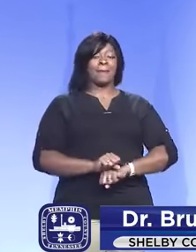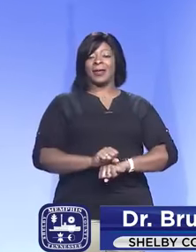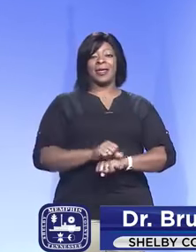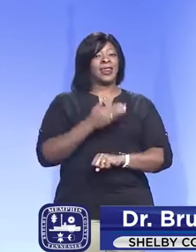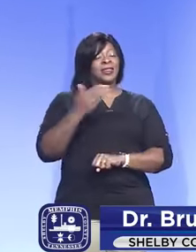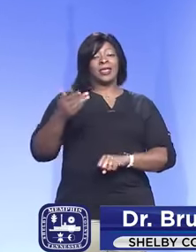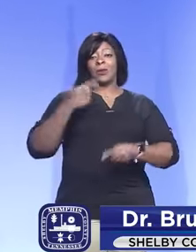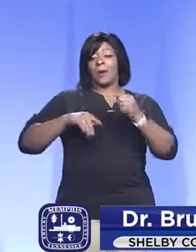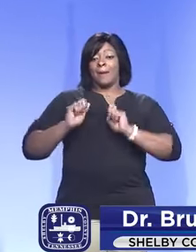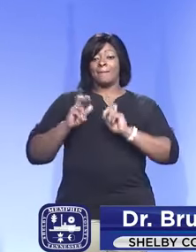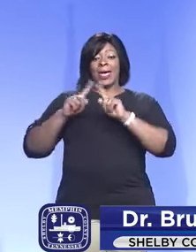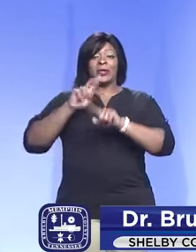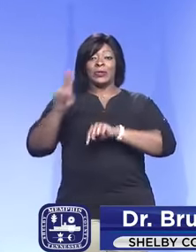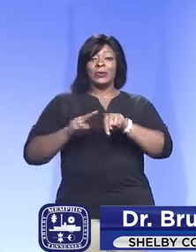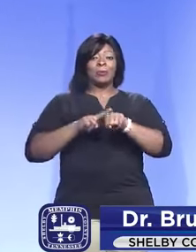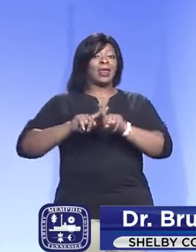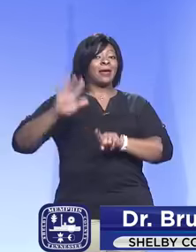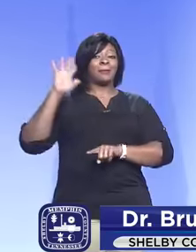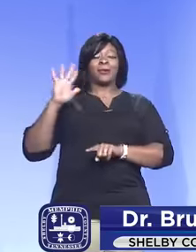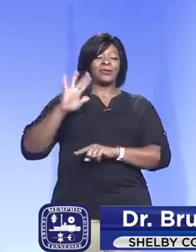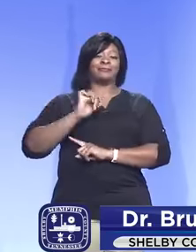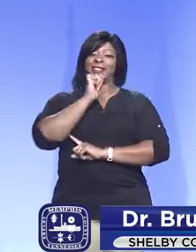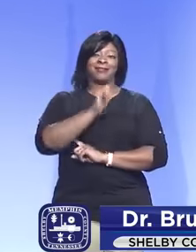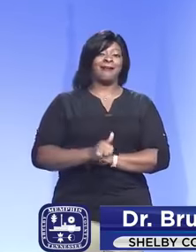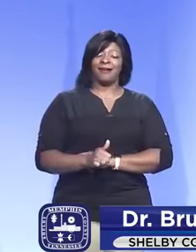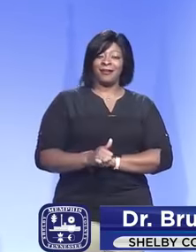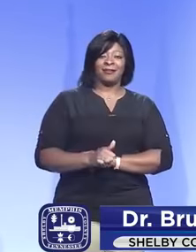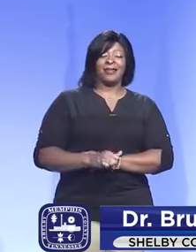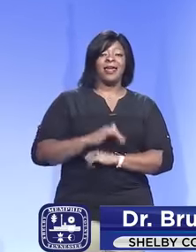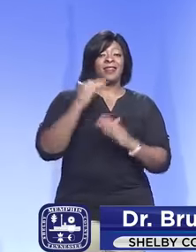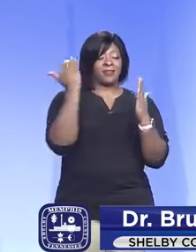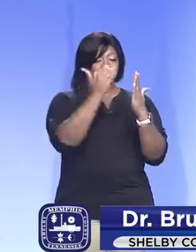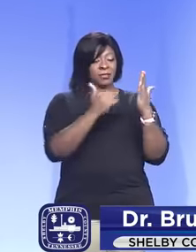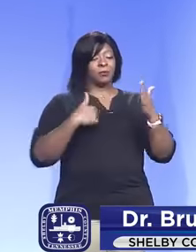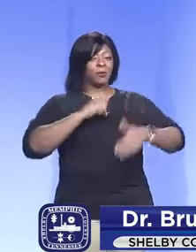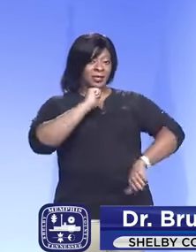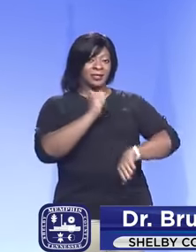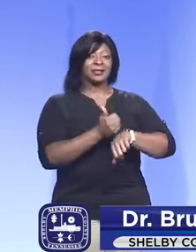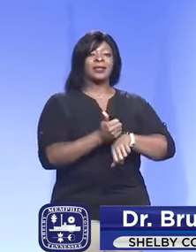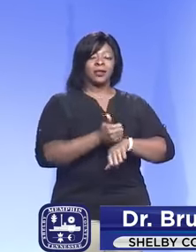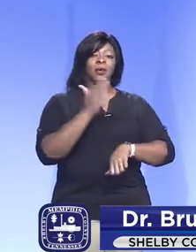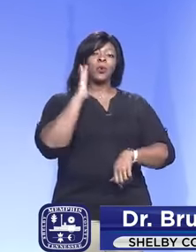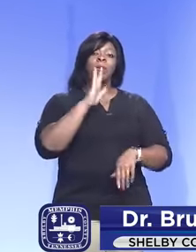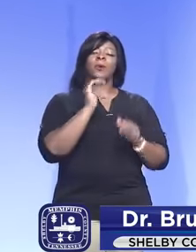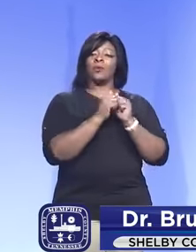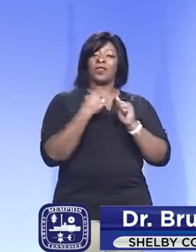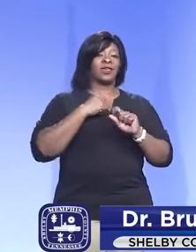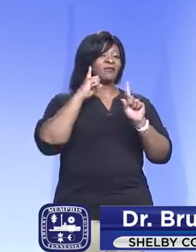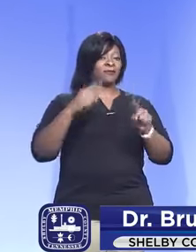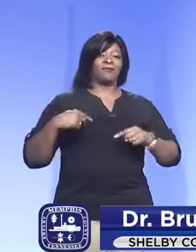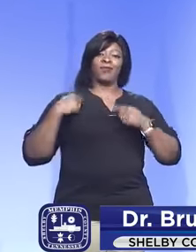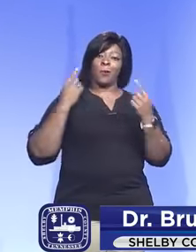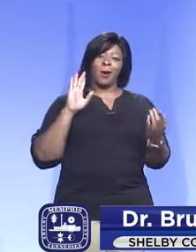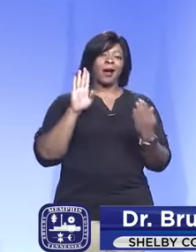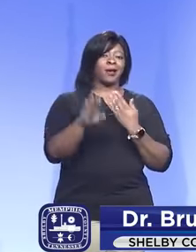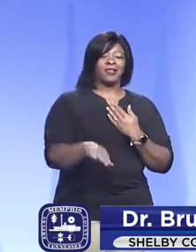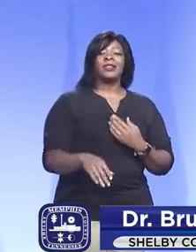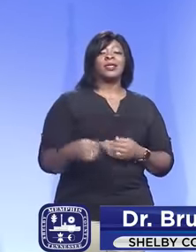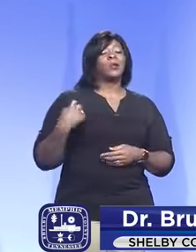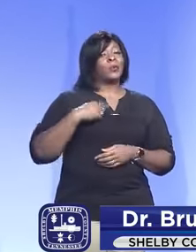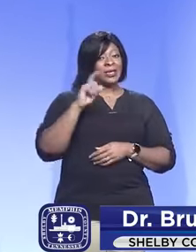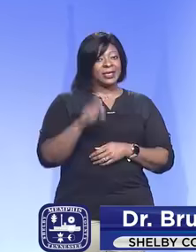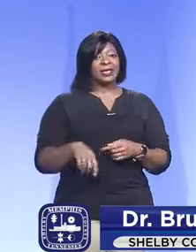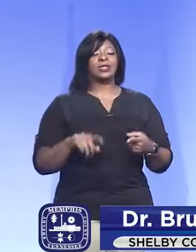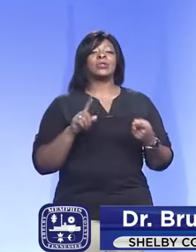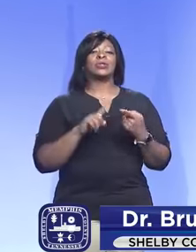won't return back to the way they used to be. The measures that we have in place will be with us for a while, and we need